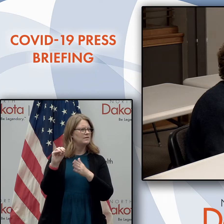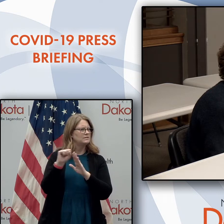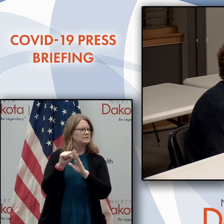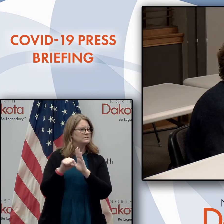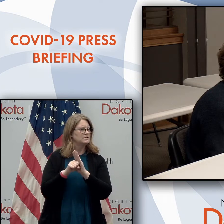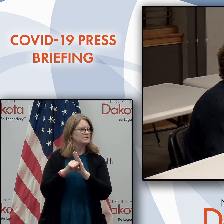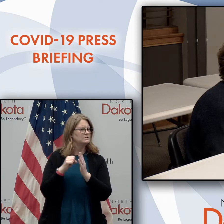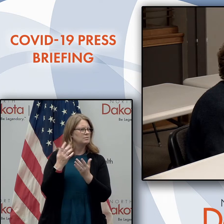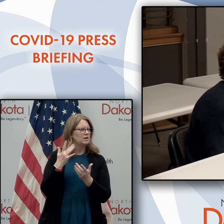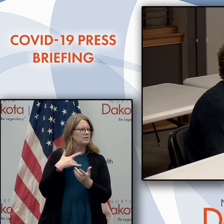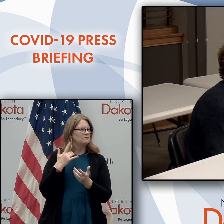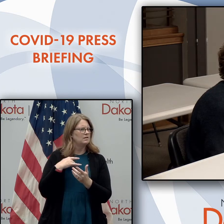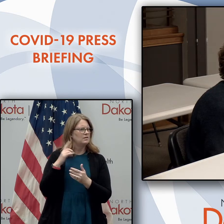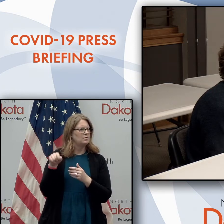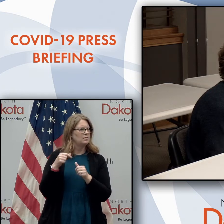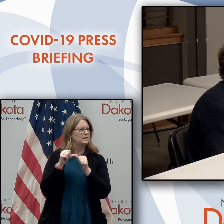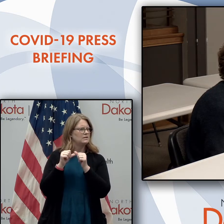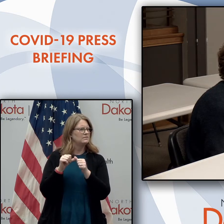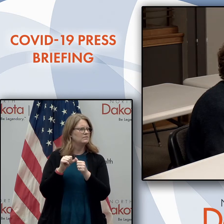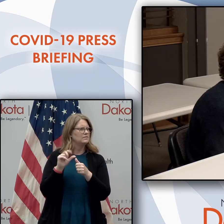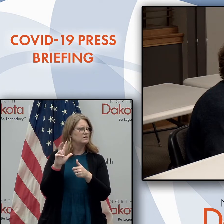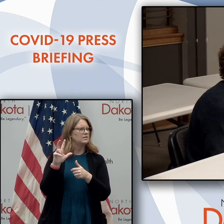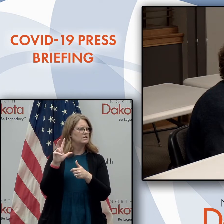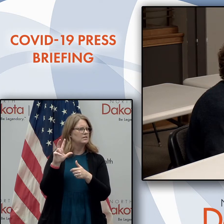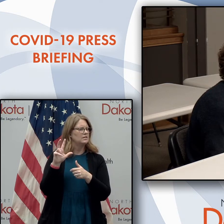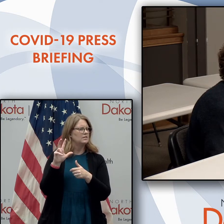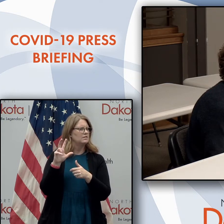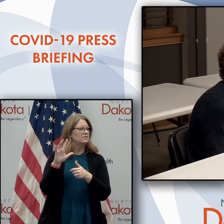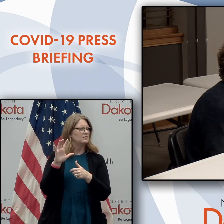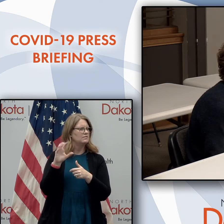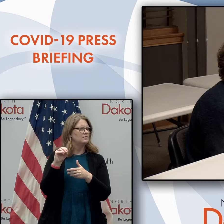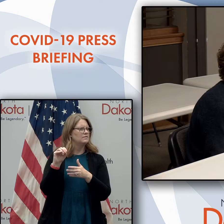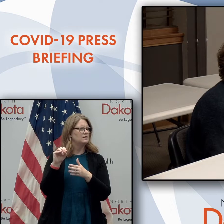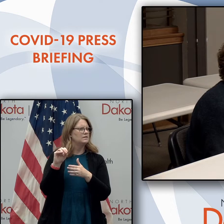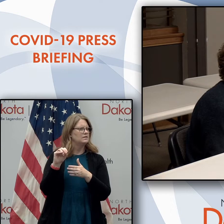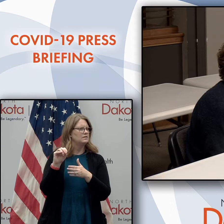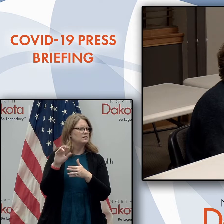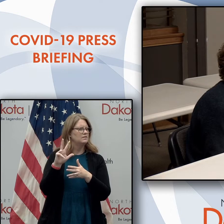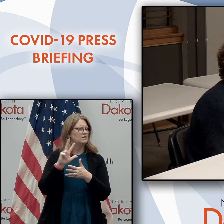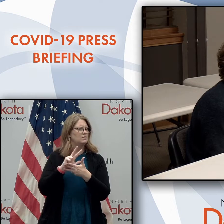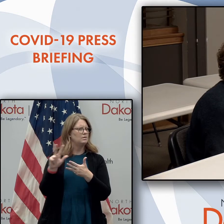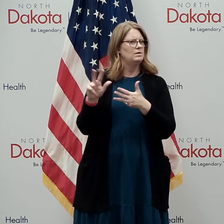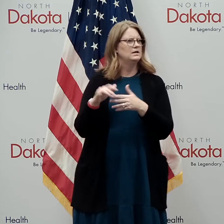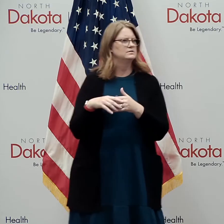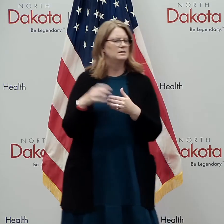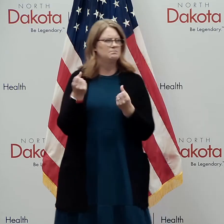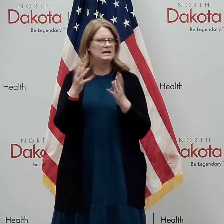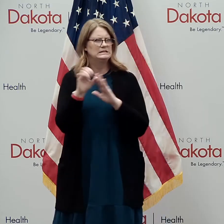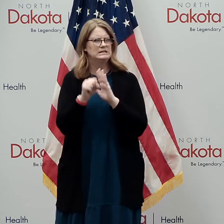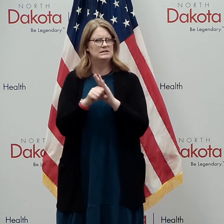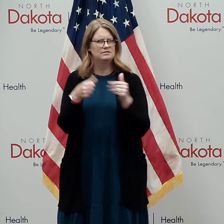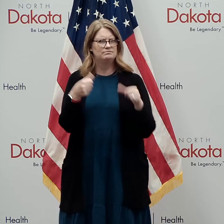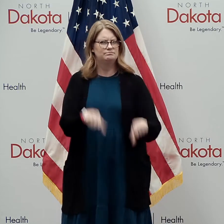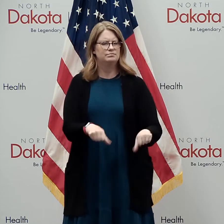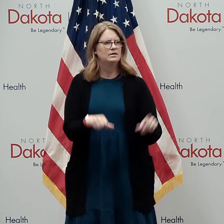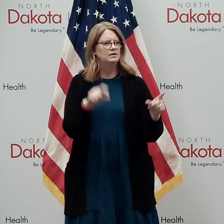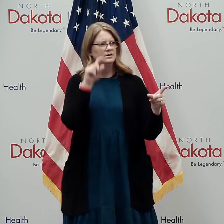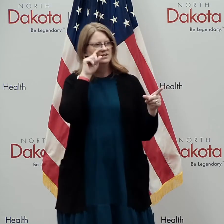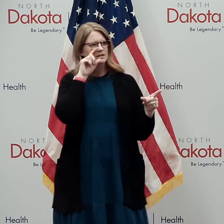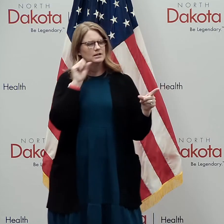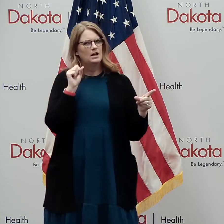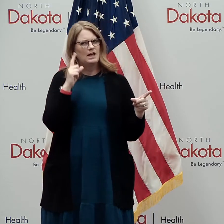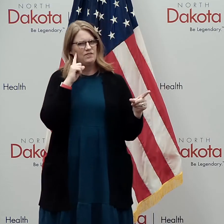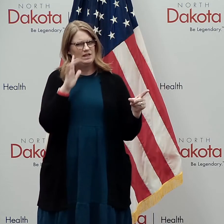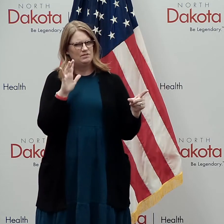last for 3 weeks? I know that there are at least a handful of states who have turned down the program. There's been, right now there's probably